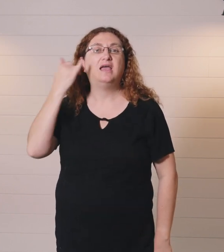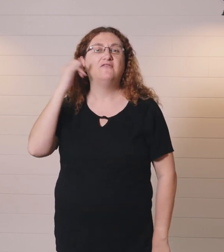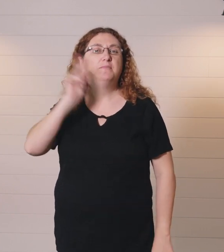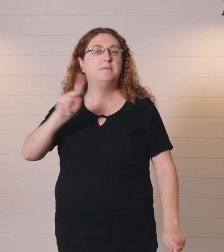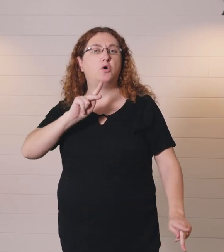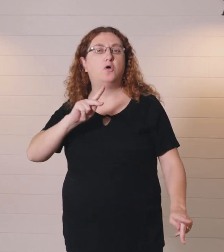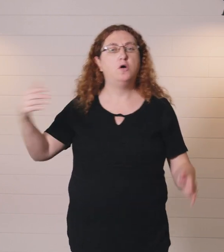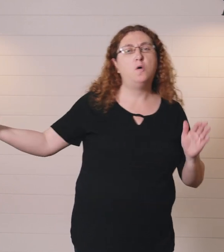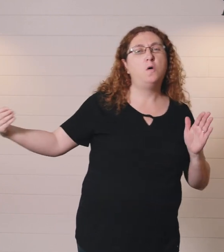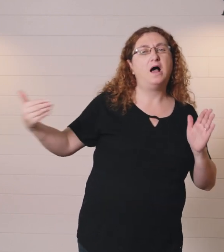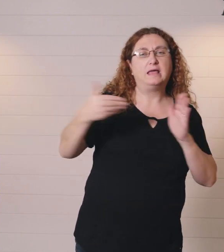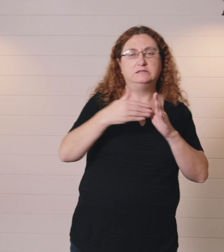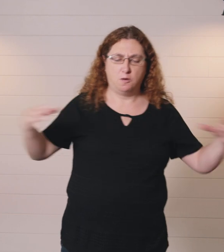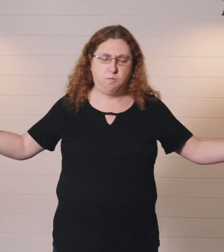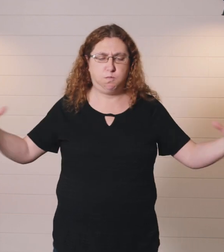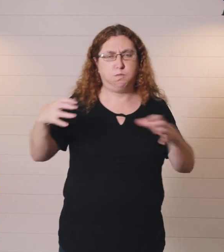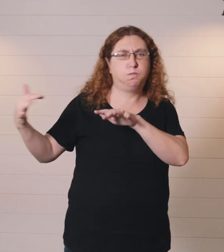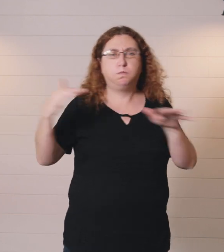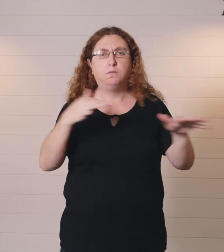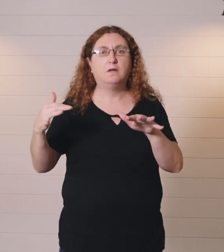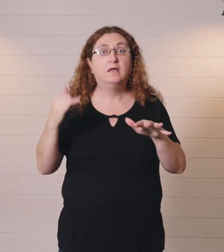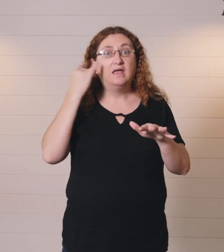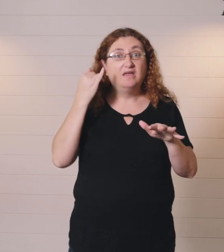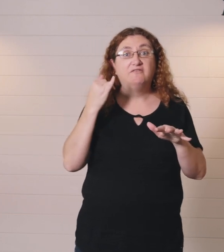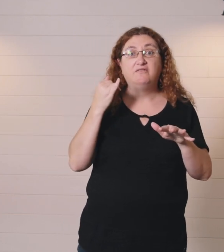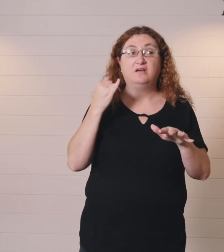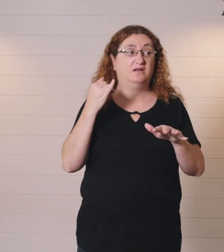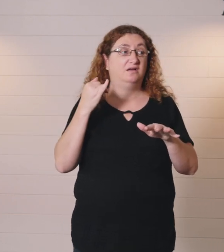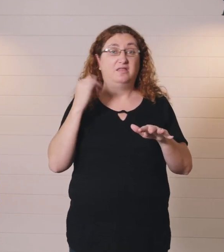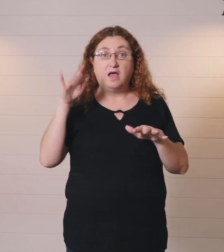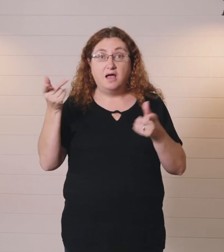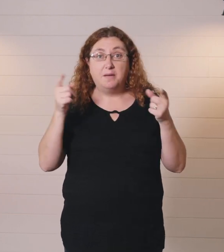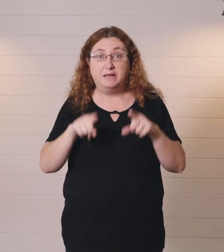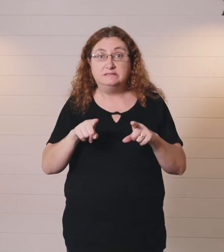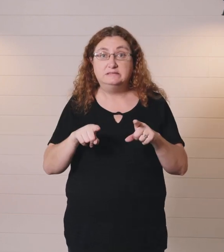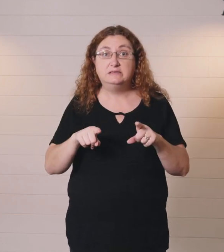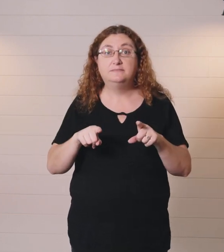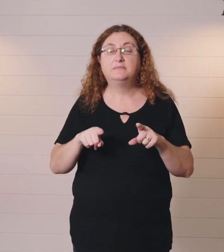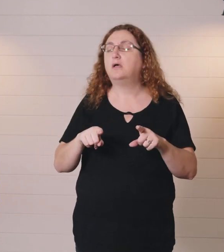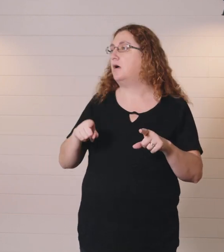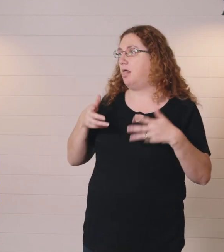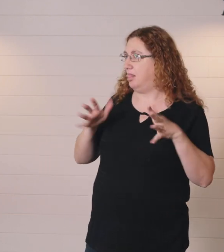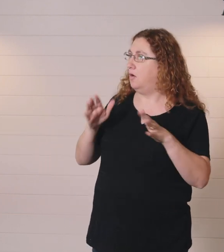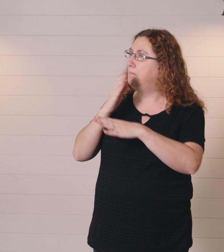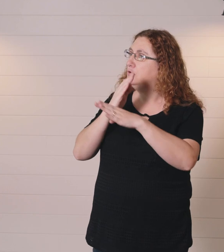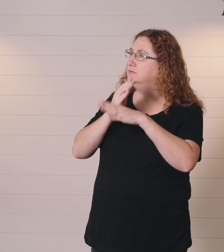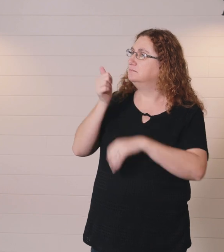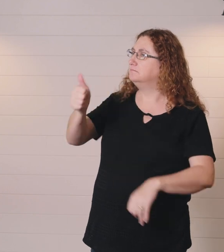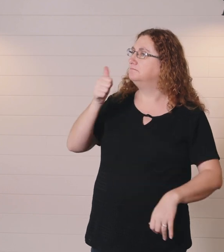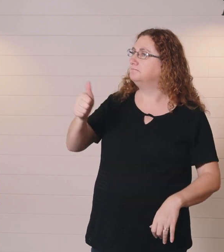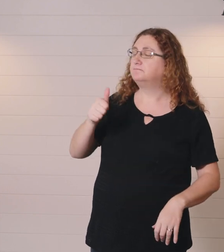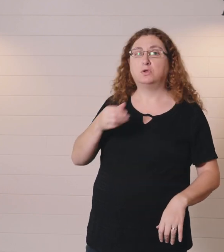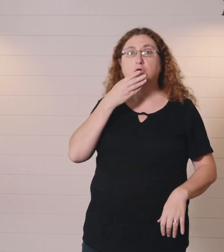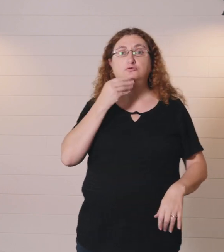or province who might attack them and their women and children, and to plunder the property of their enemies. The day